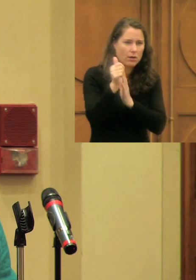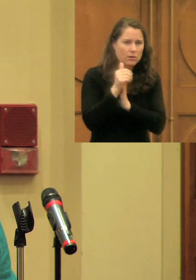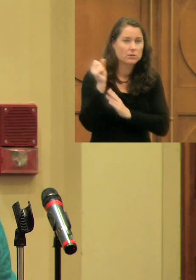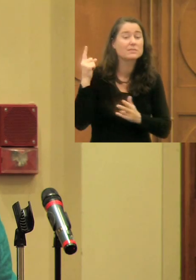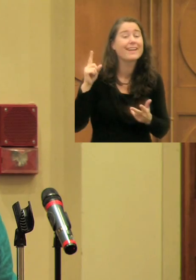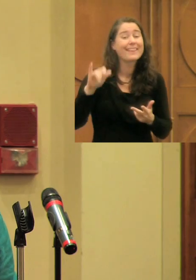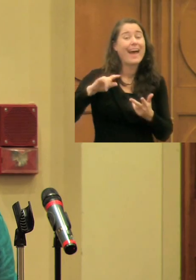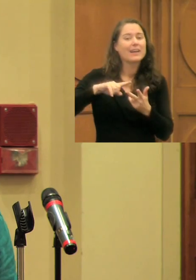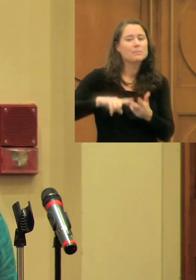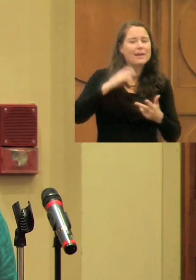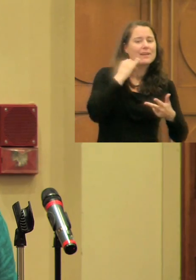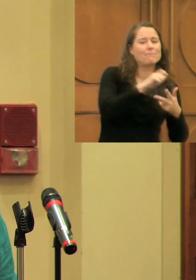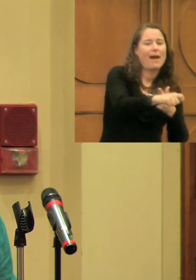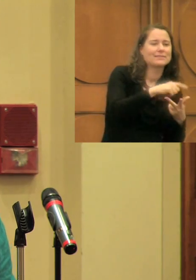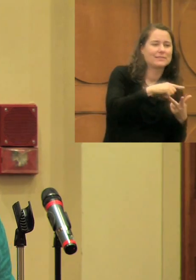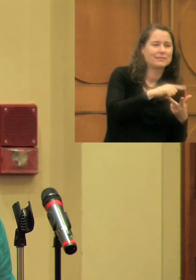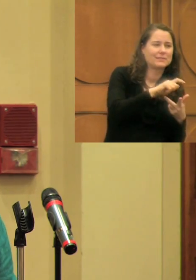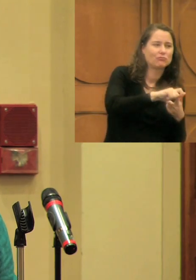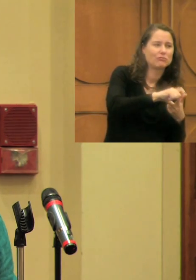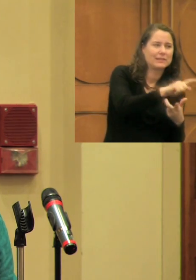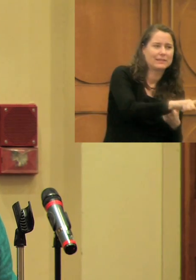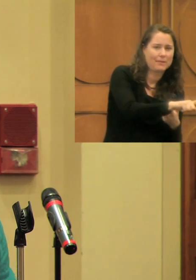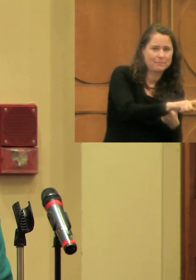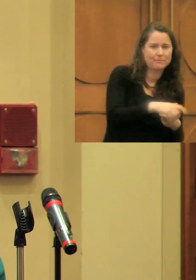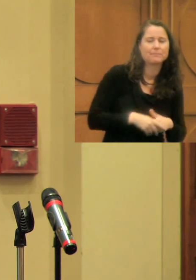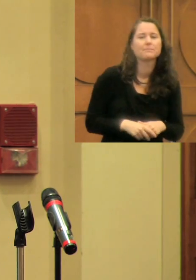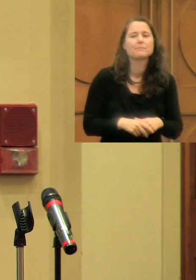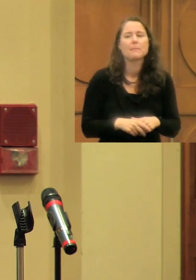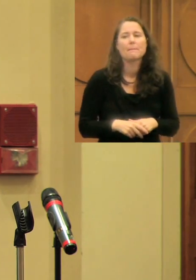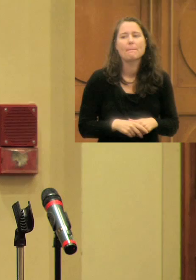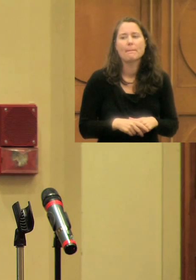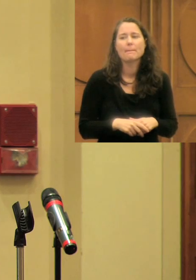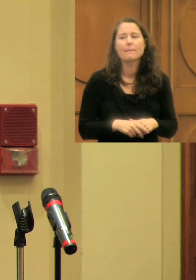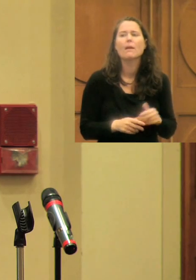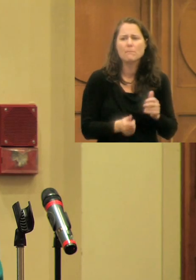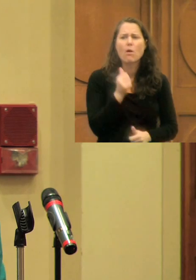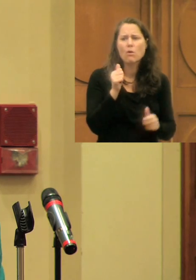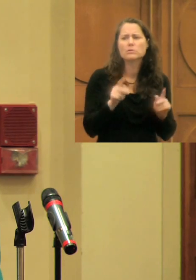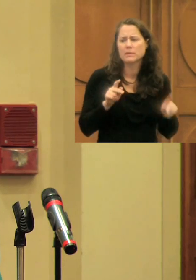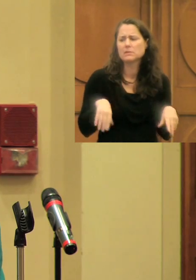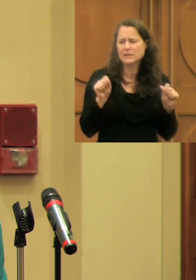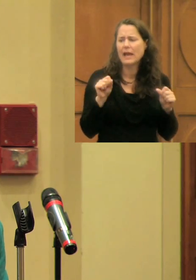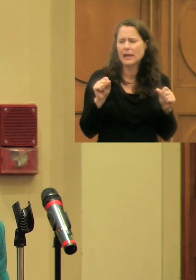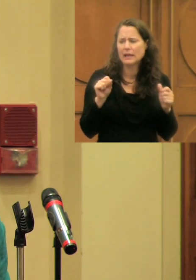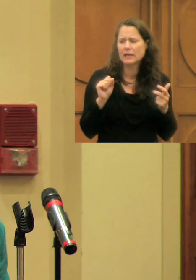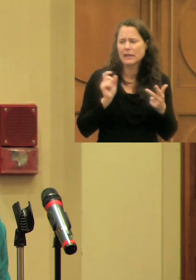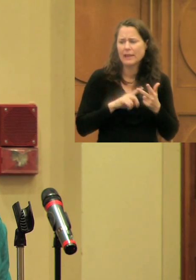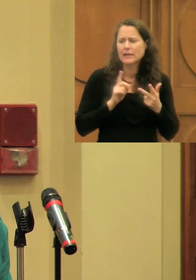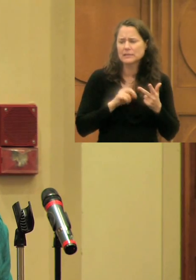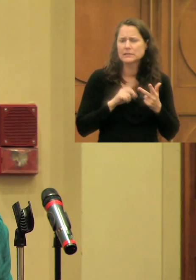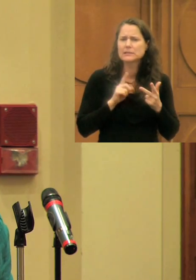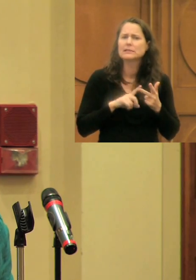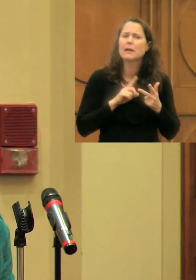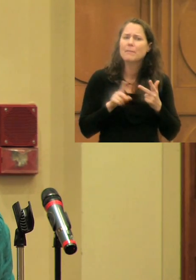on your passing the written exam. And most people will be taking this one. But we're going to explain in a minute